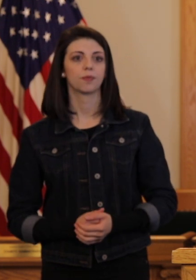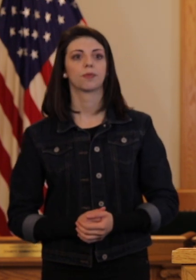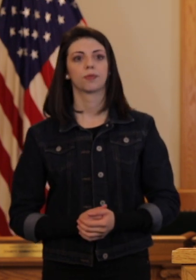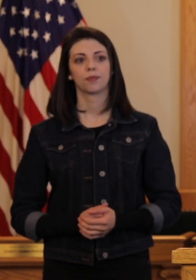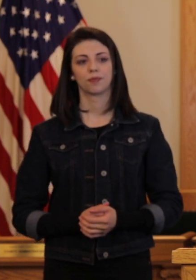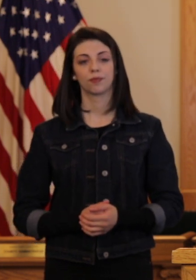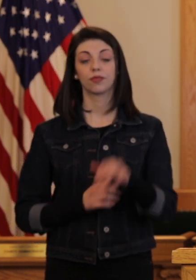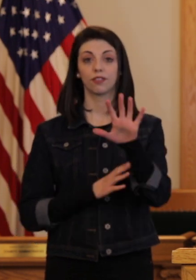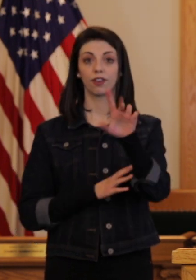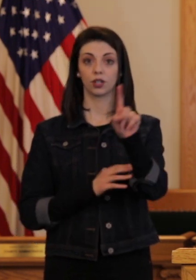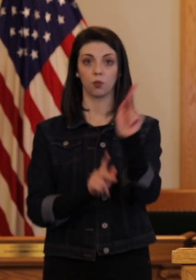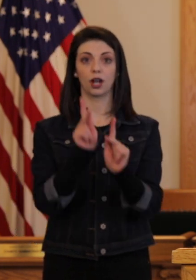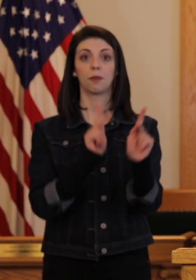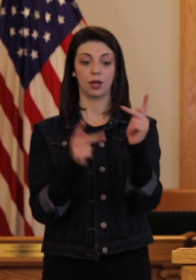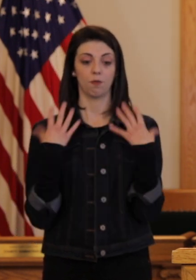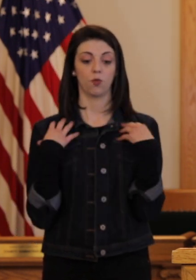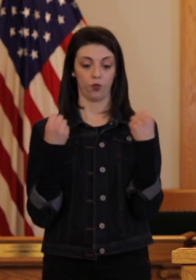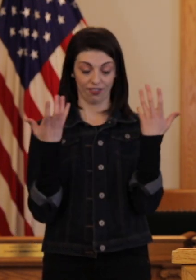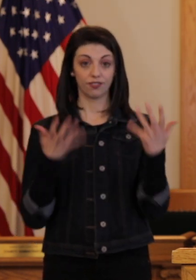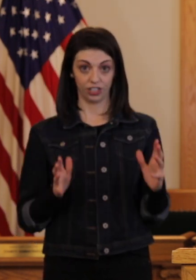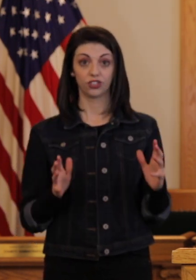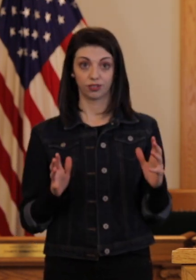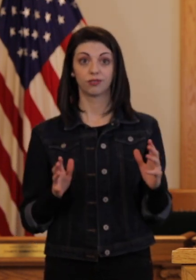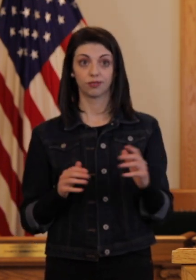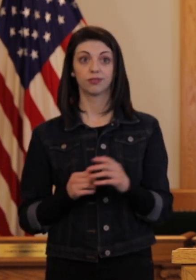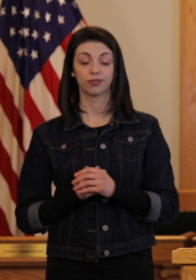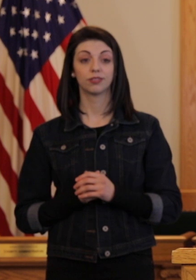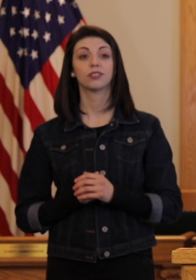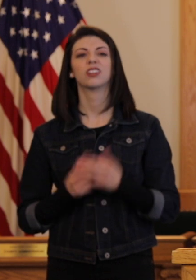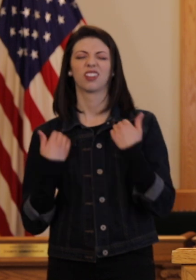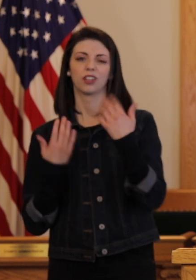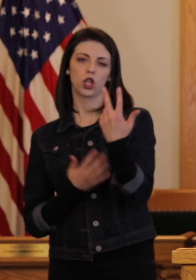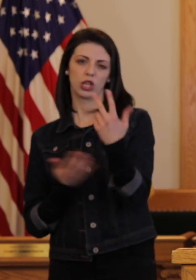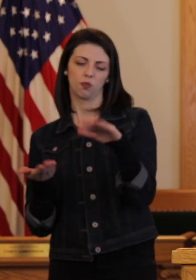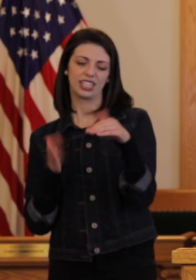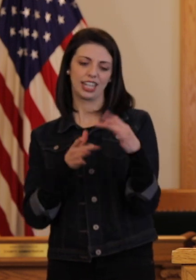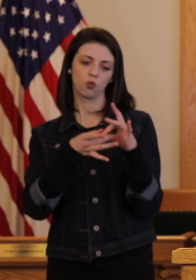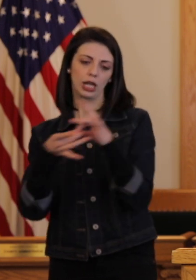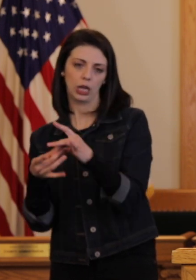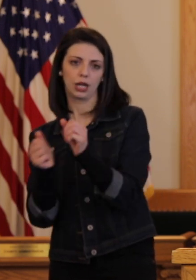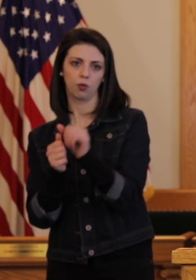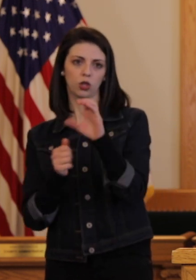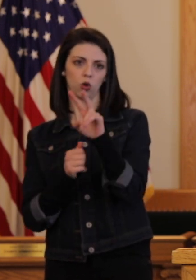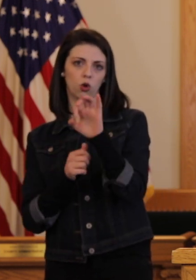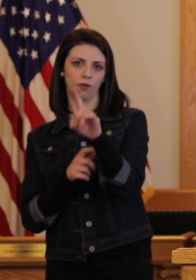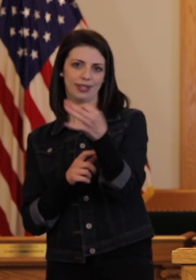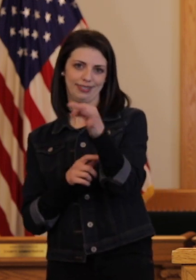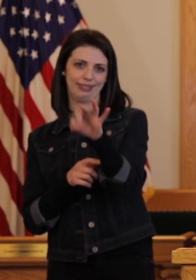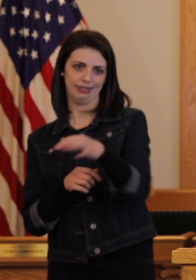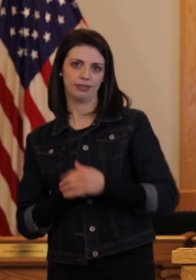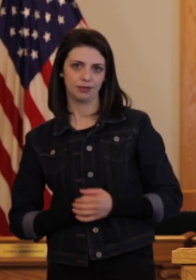had 51 residents recover, and we have 3 deaths related to COVID-19 in county